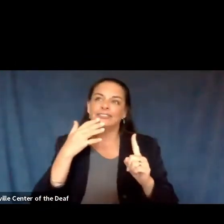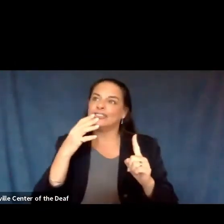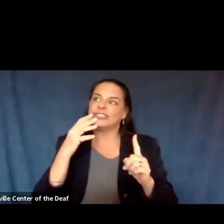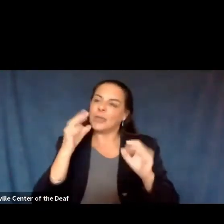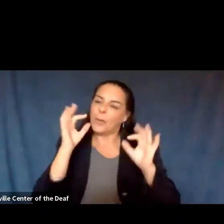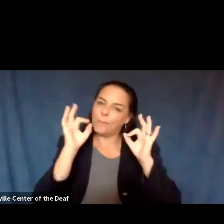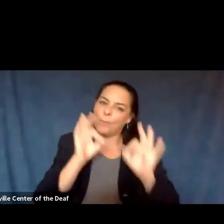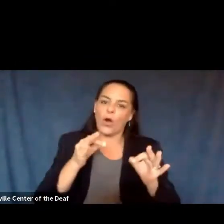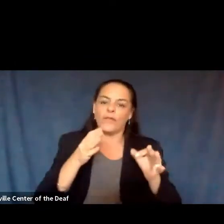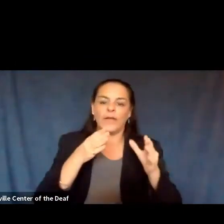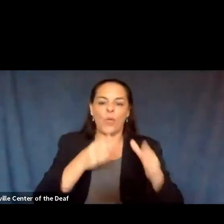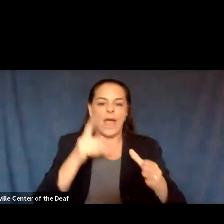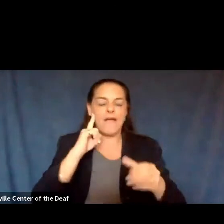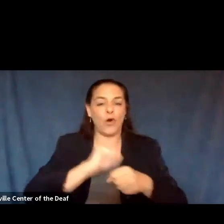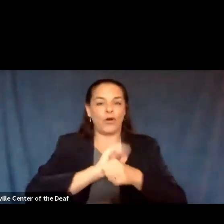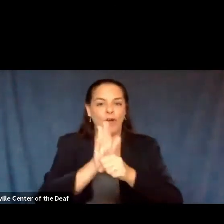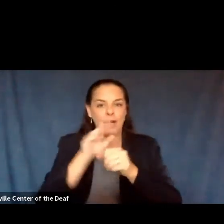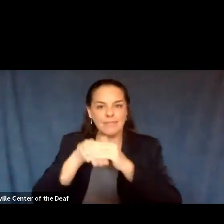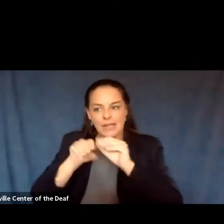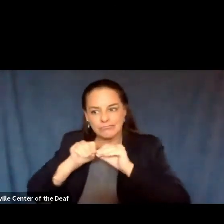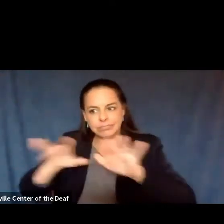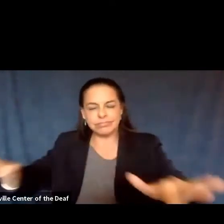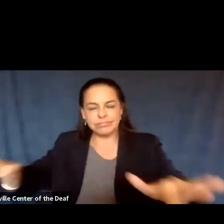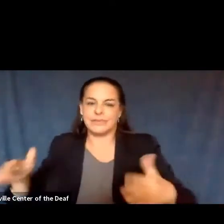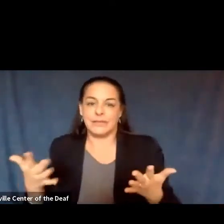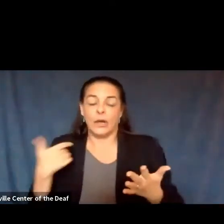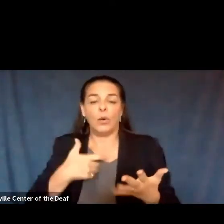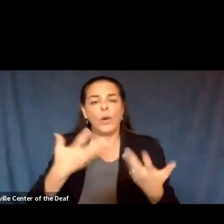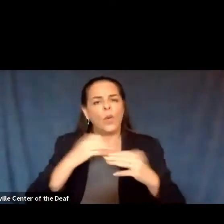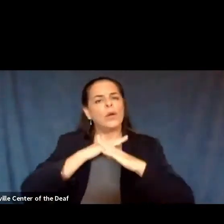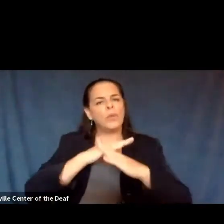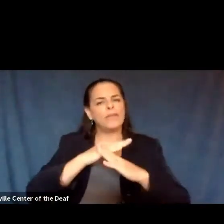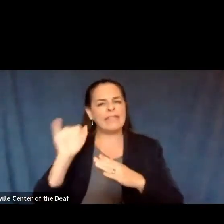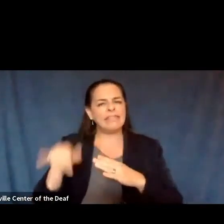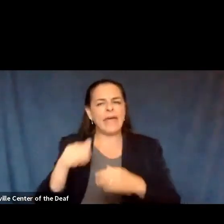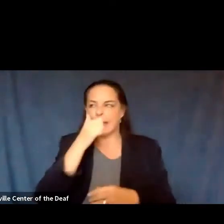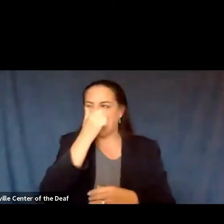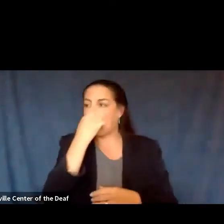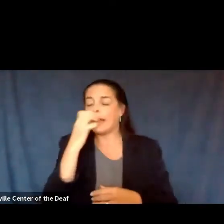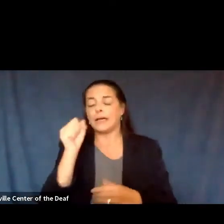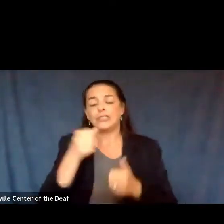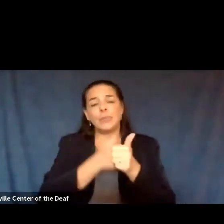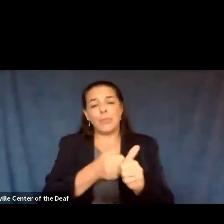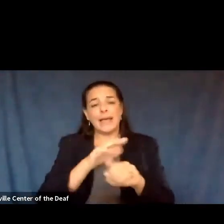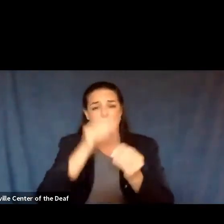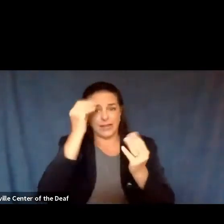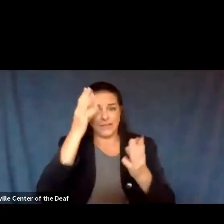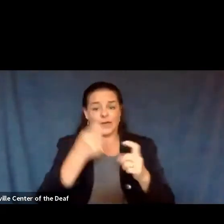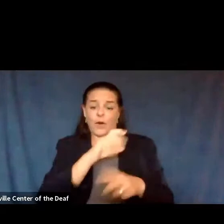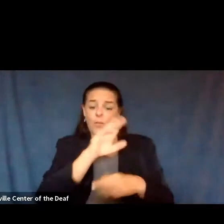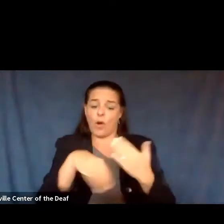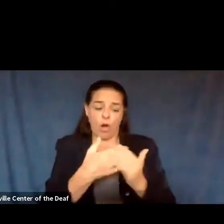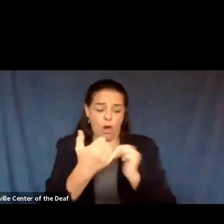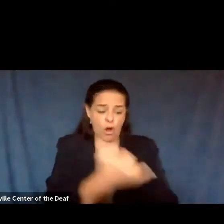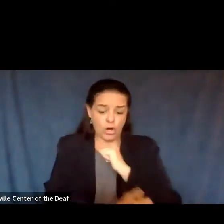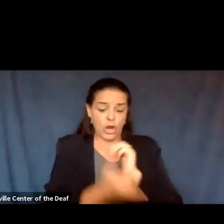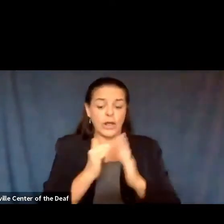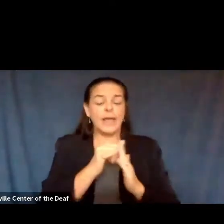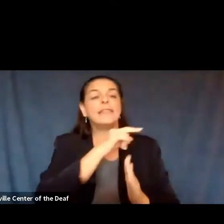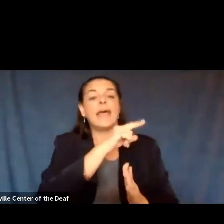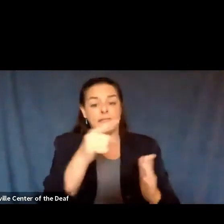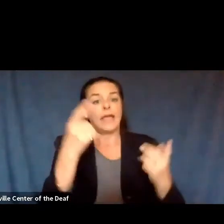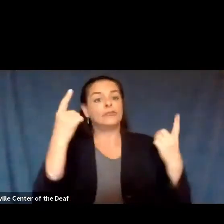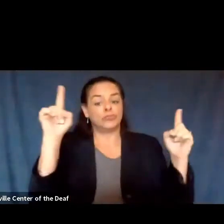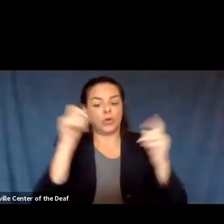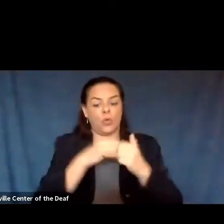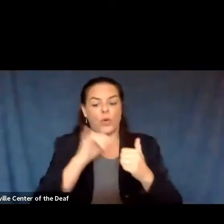outbreak. We want to prevent that from happening. And so it's based on data from across the country where they had success with making these decisions.